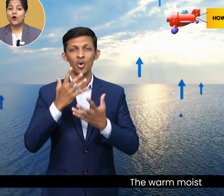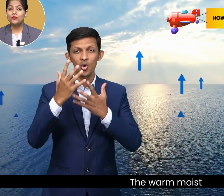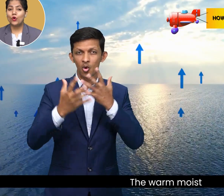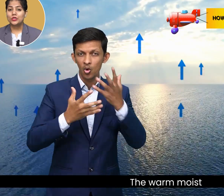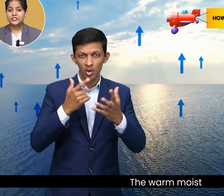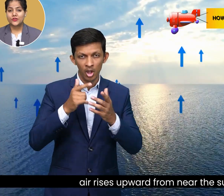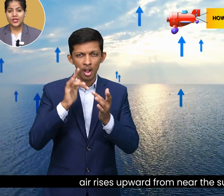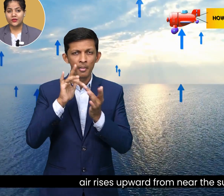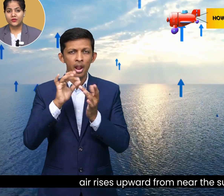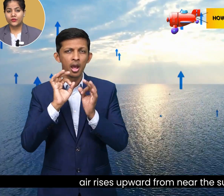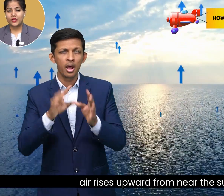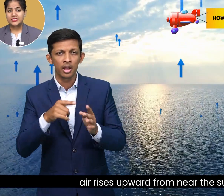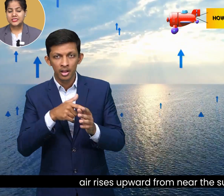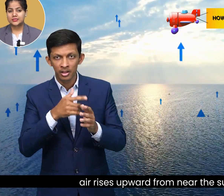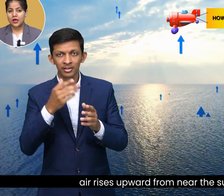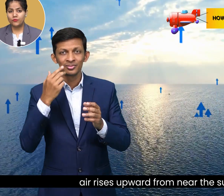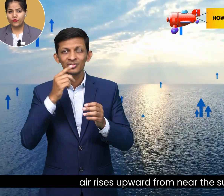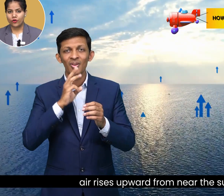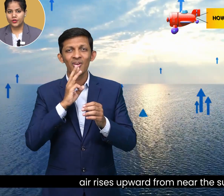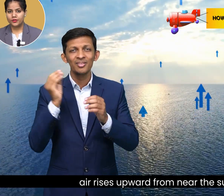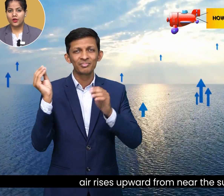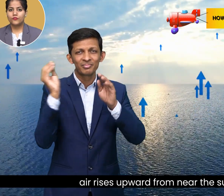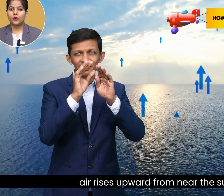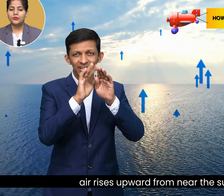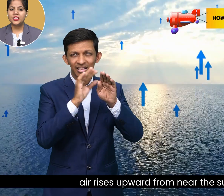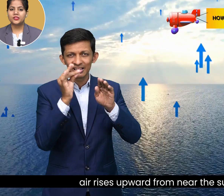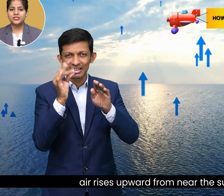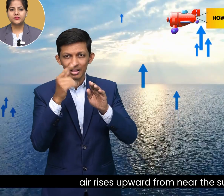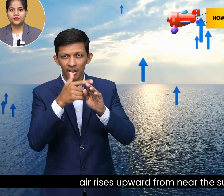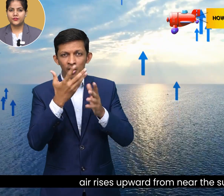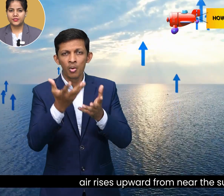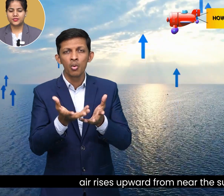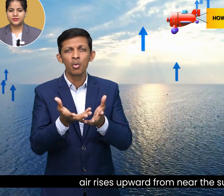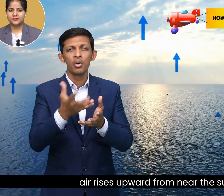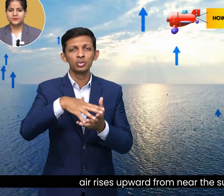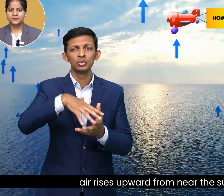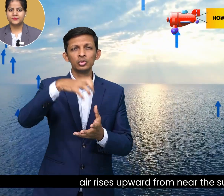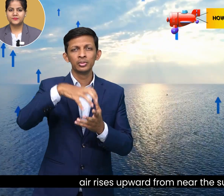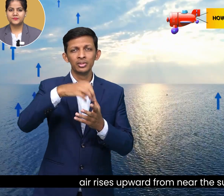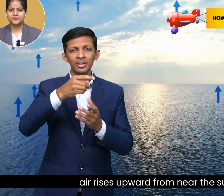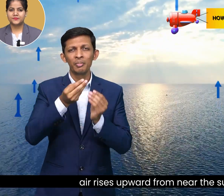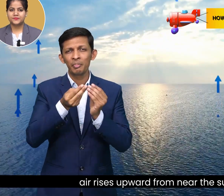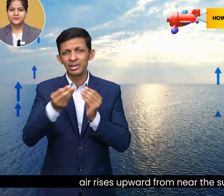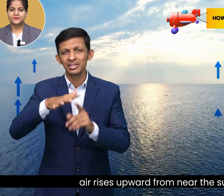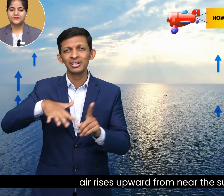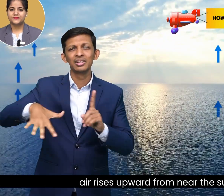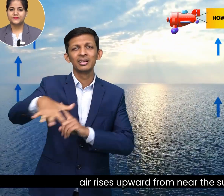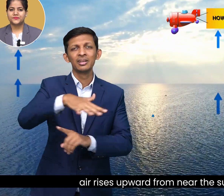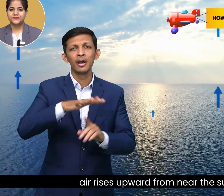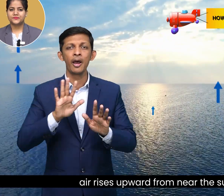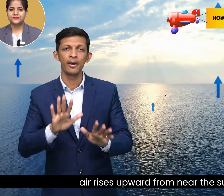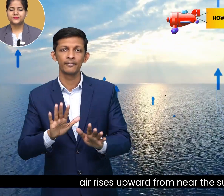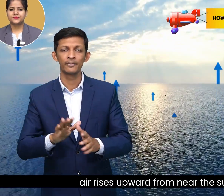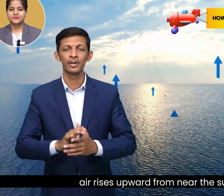The warm moist air rises upward from near the surface.